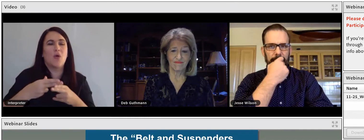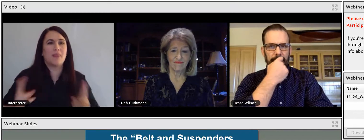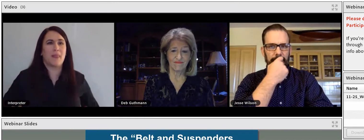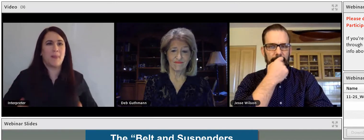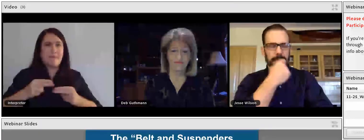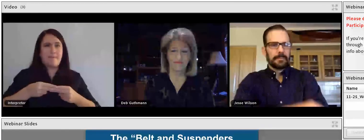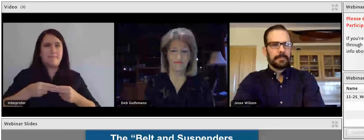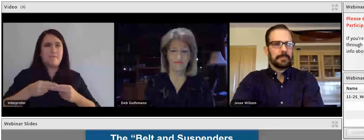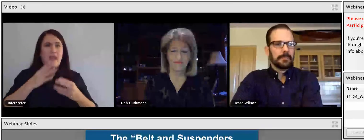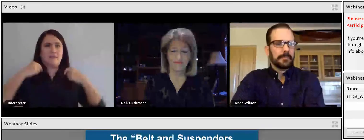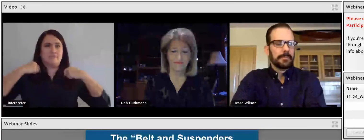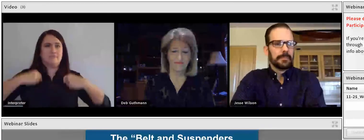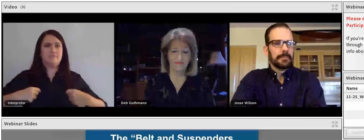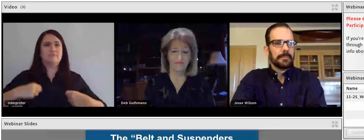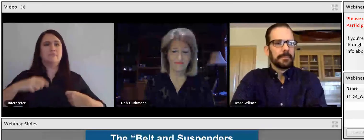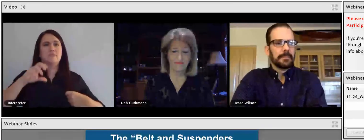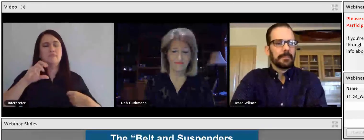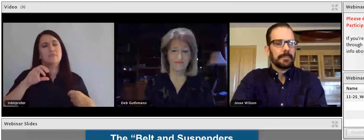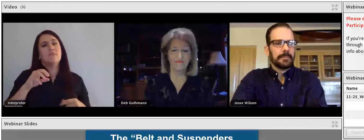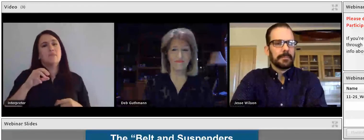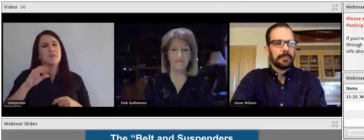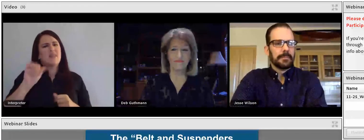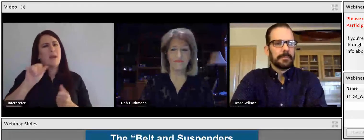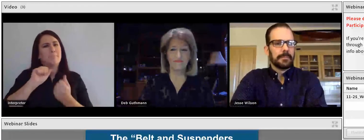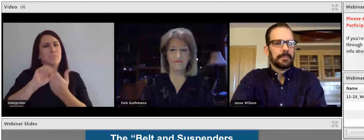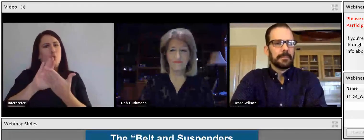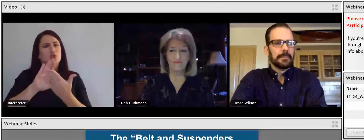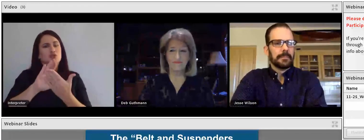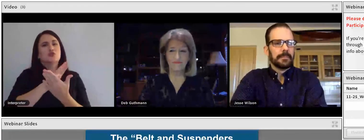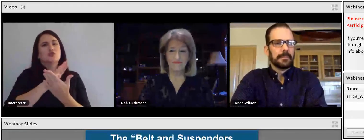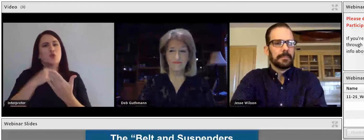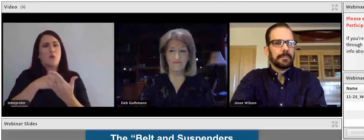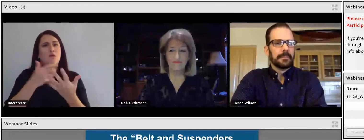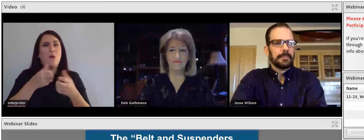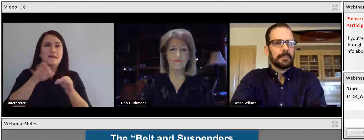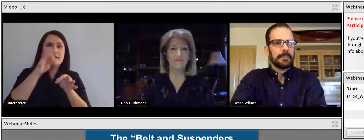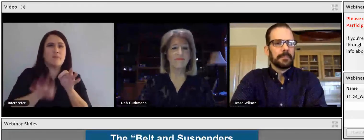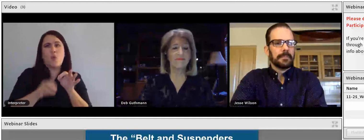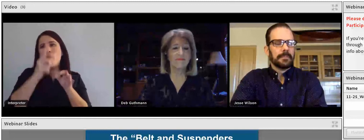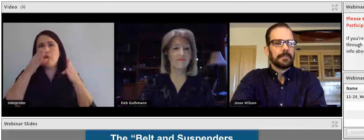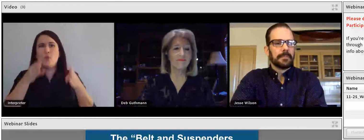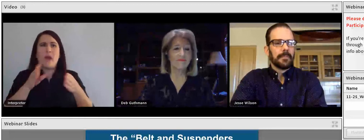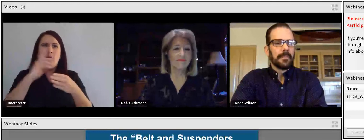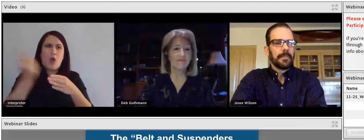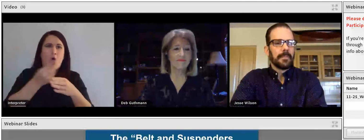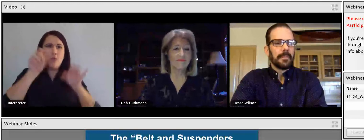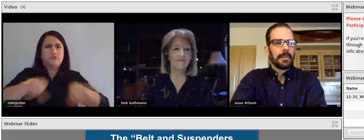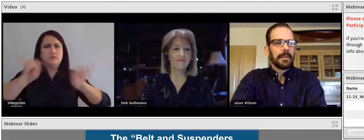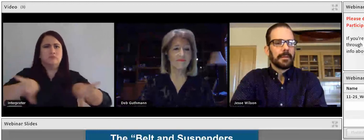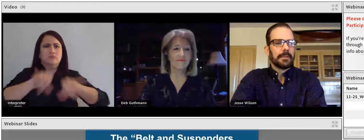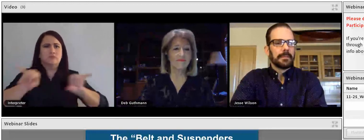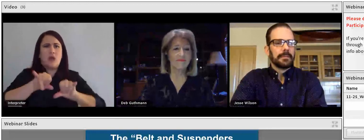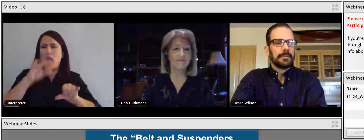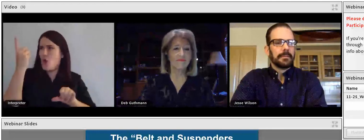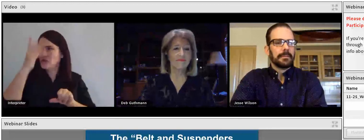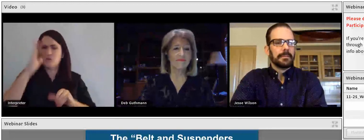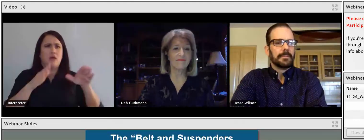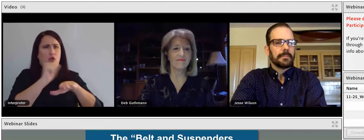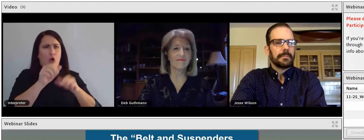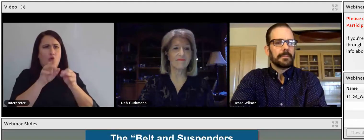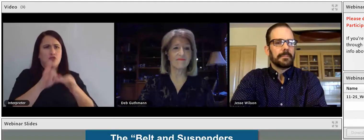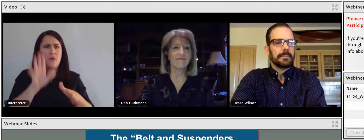approach. And it's the idea that we want things to be simple. We want there to be one way that we're always going to do this. Like, I am always going to call an interpreter and that's